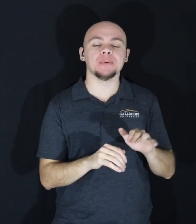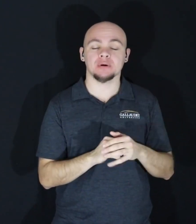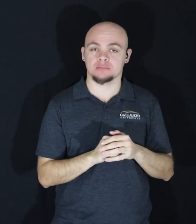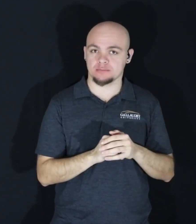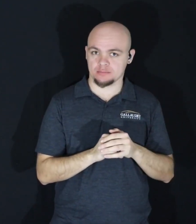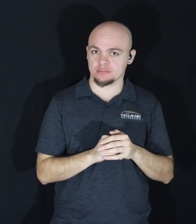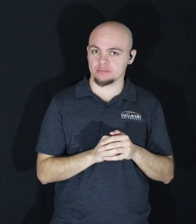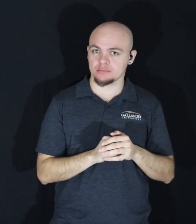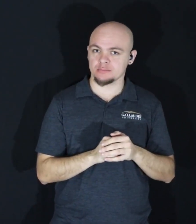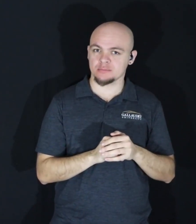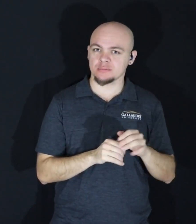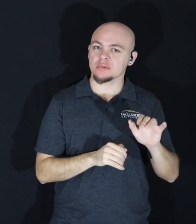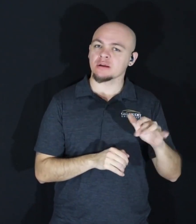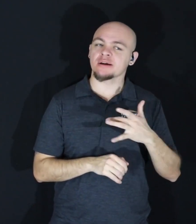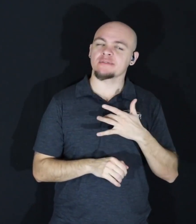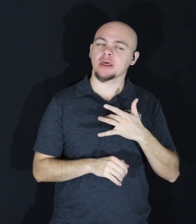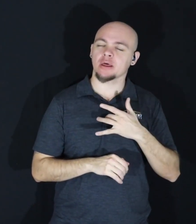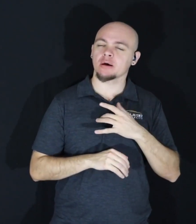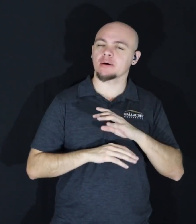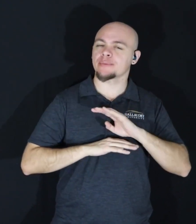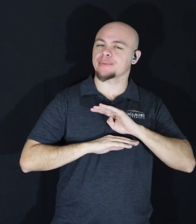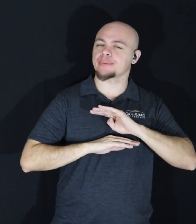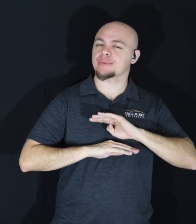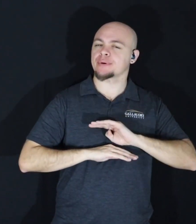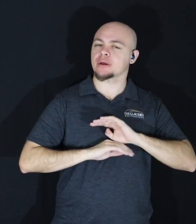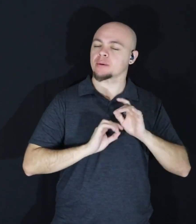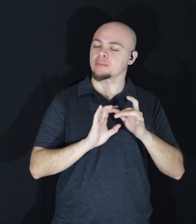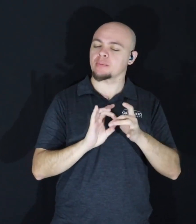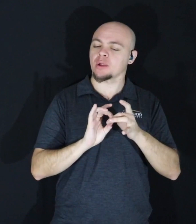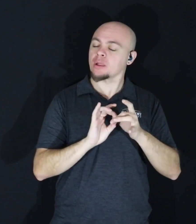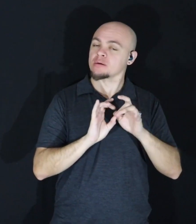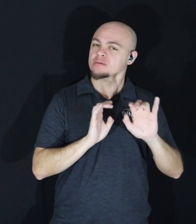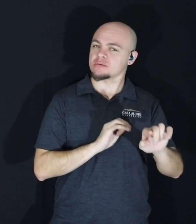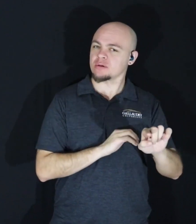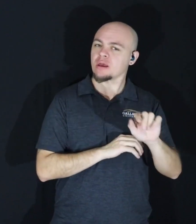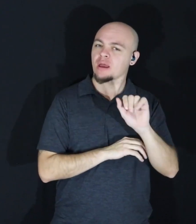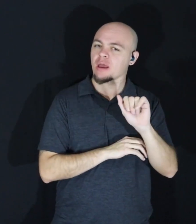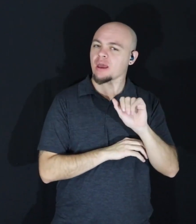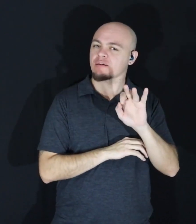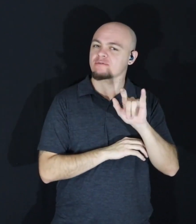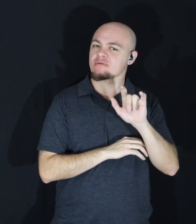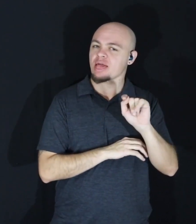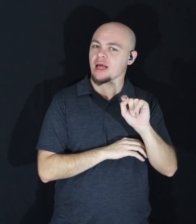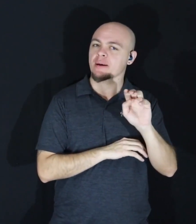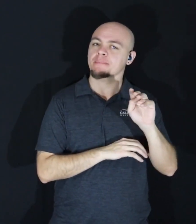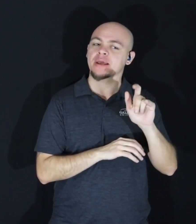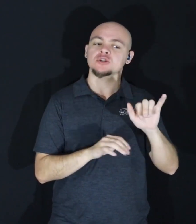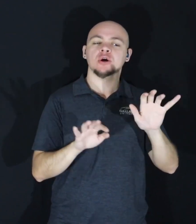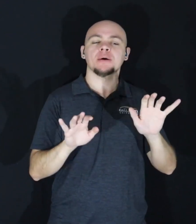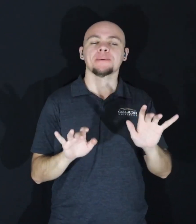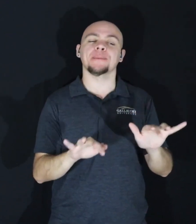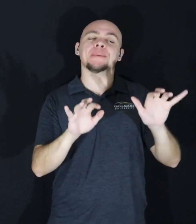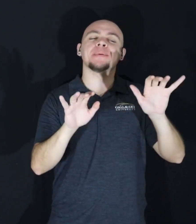I will feel the most at home and belonging in the key of A flat major.